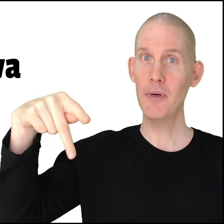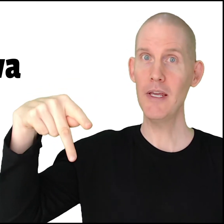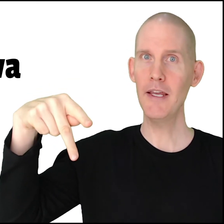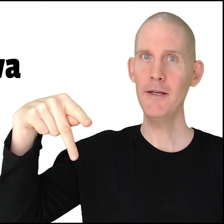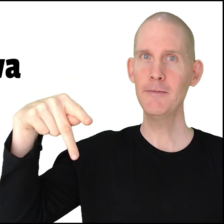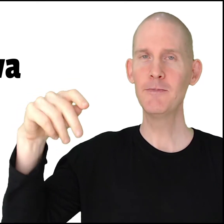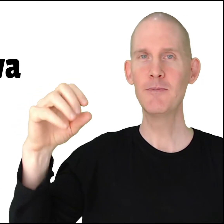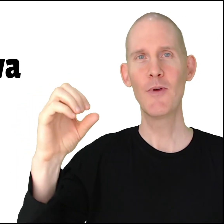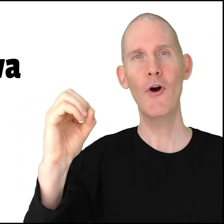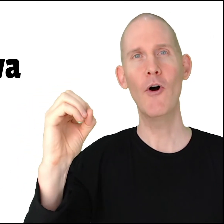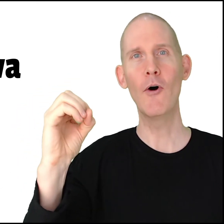S-H-A-R-A-P.